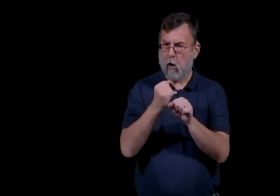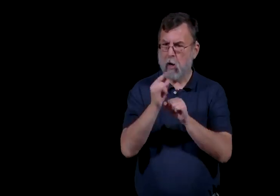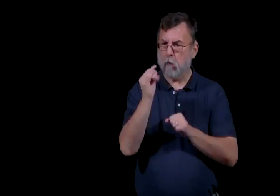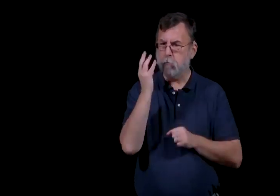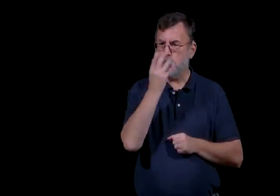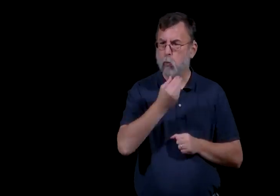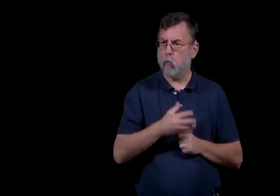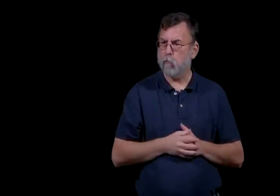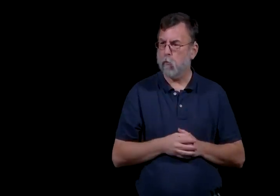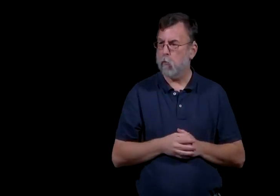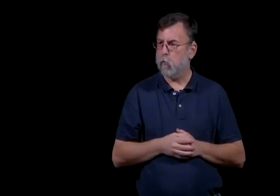to make it beautiful.